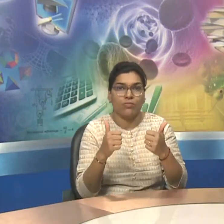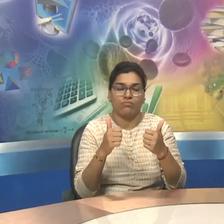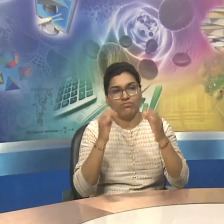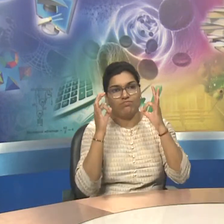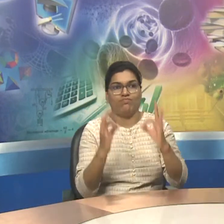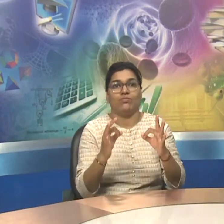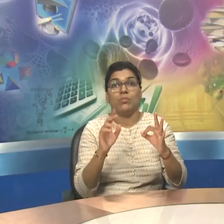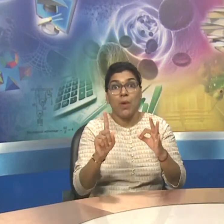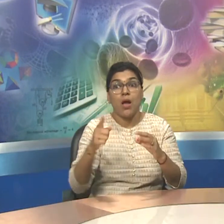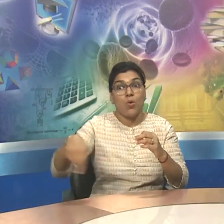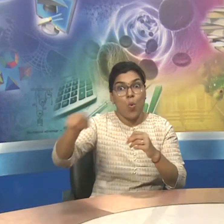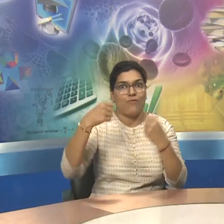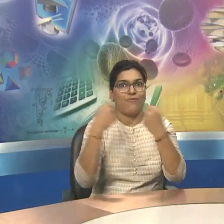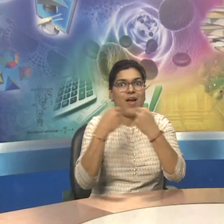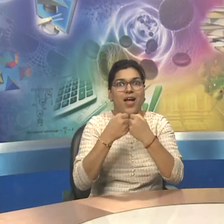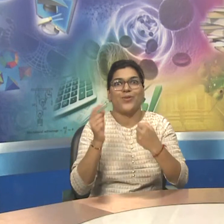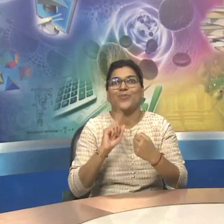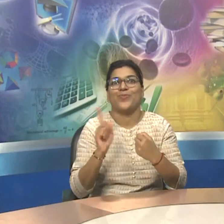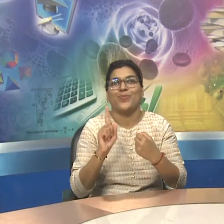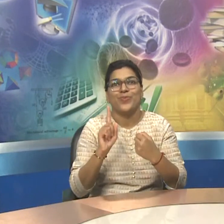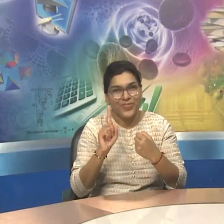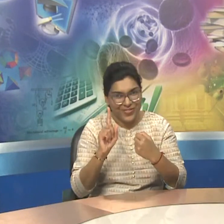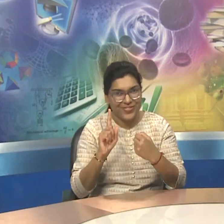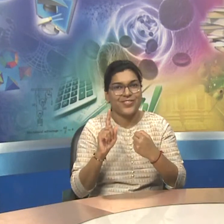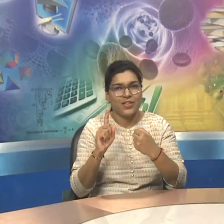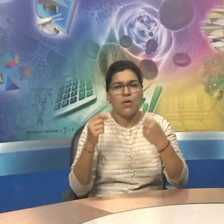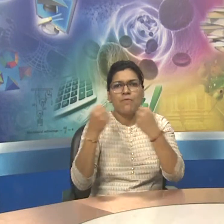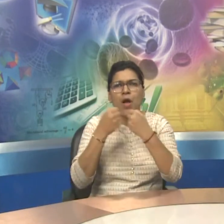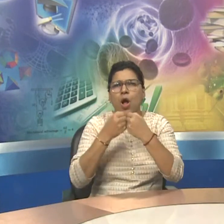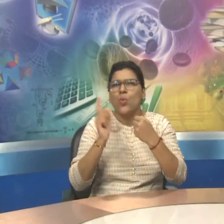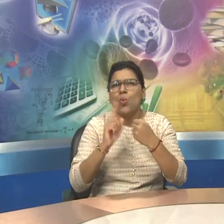or ensure the territorial integrity or